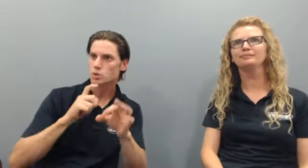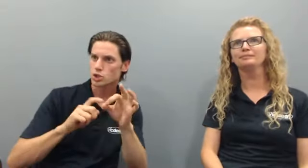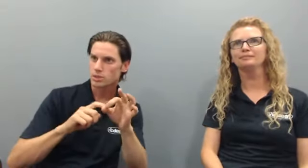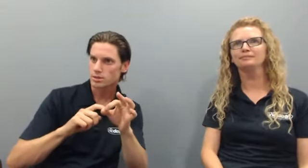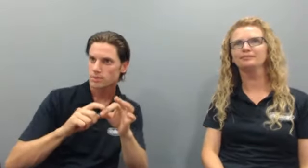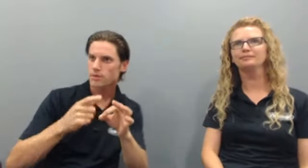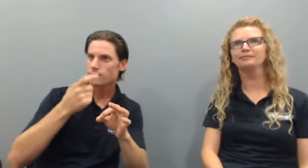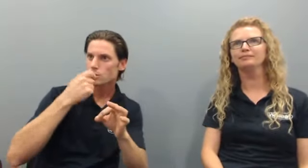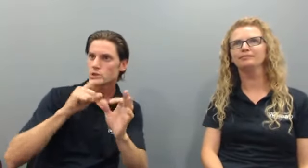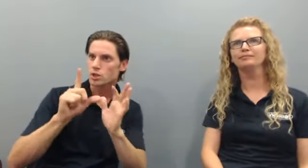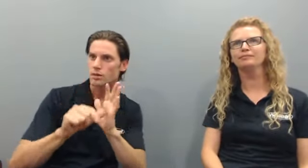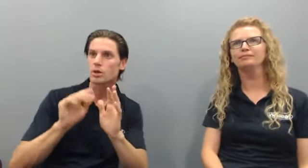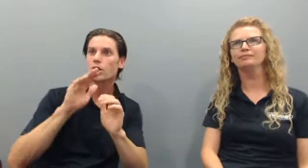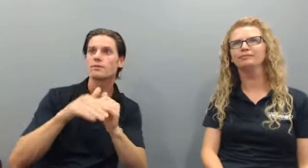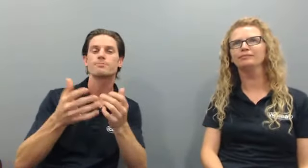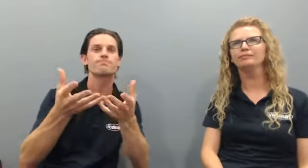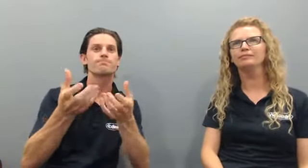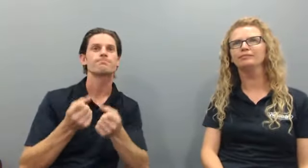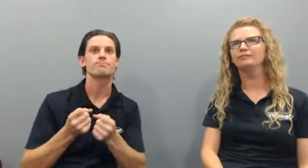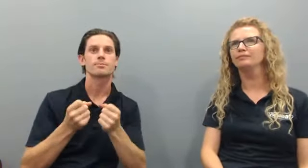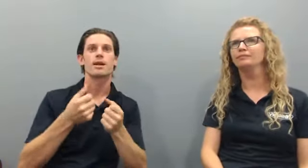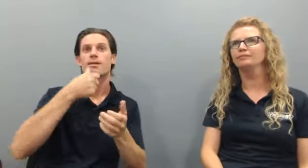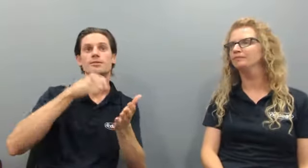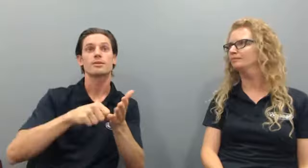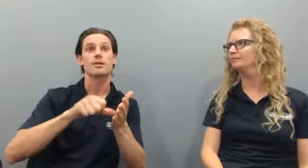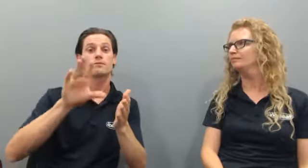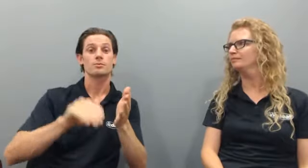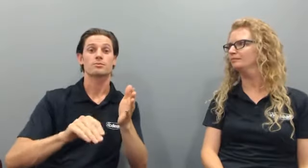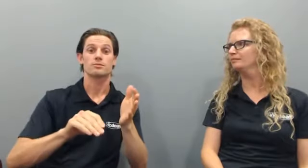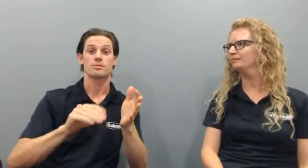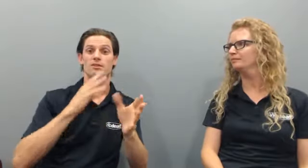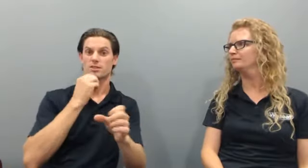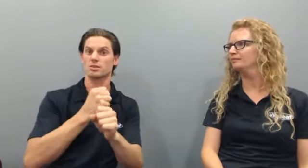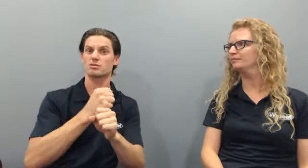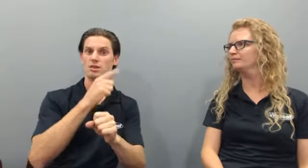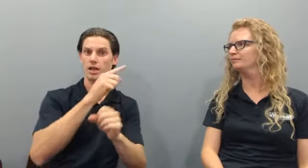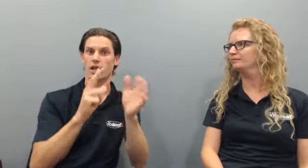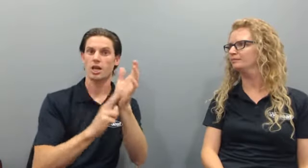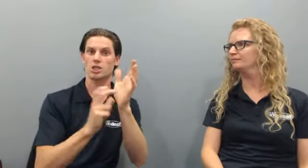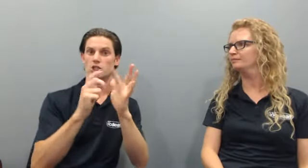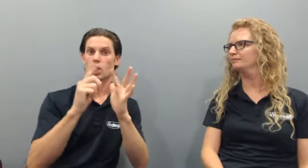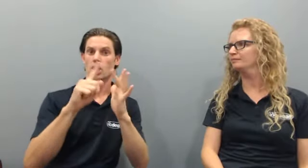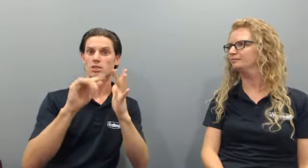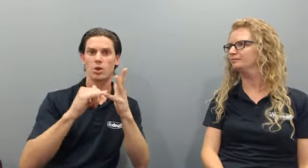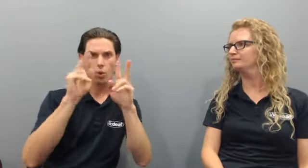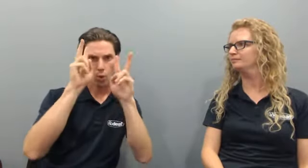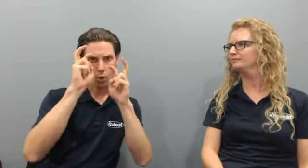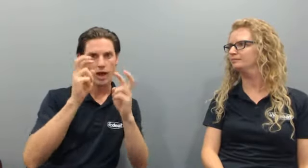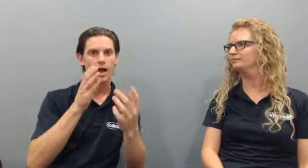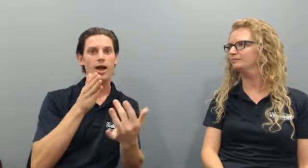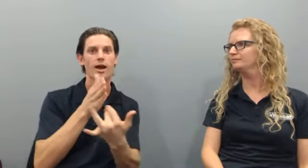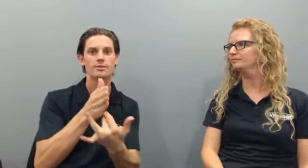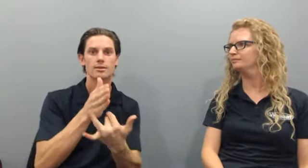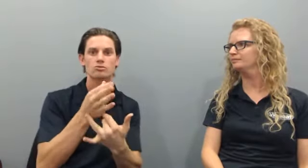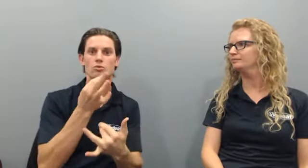Someone has asked a question here. A few times they've asked about getting a letter from the NDIS called an